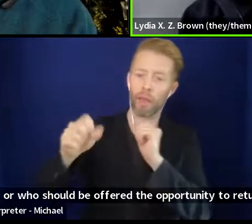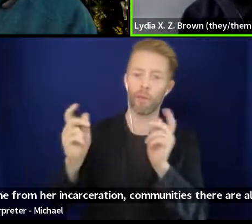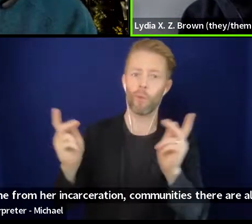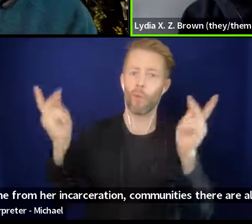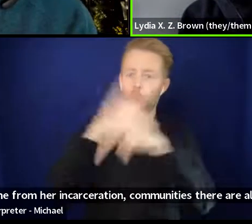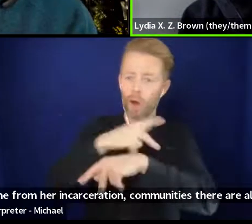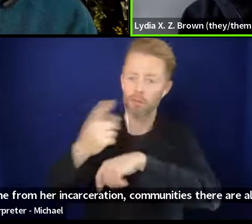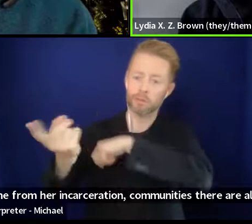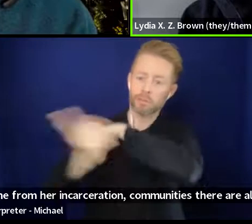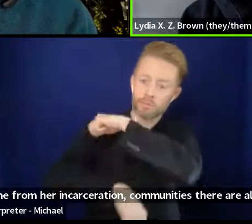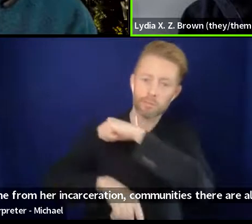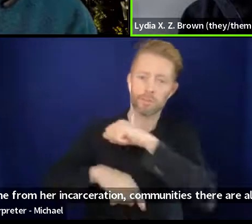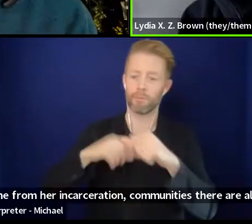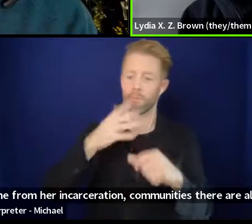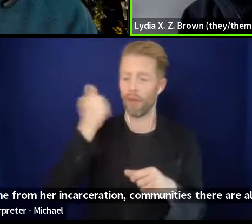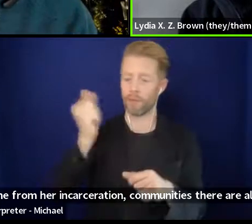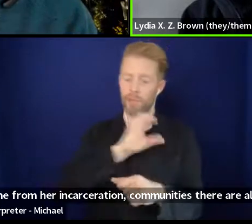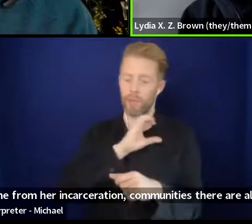practices.